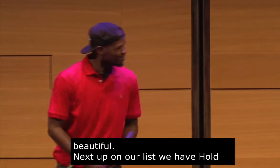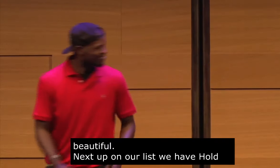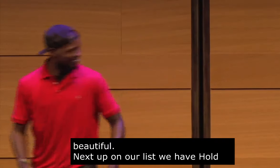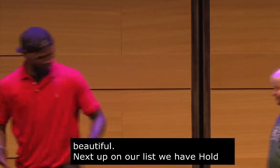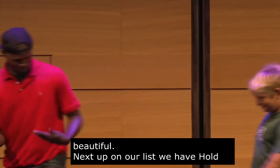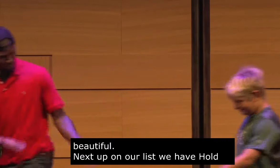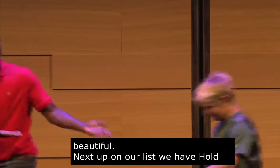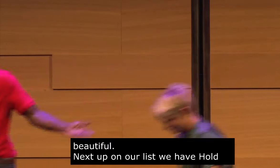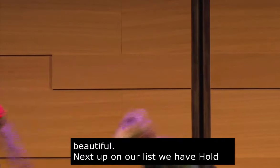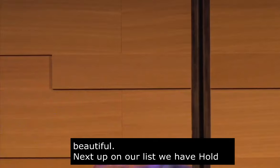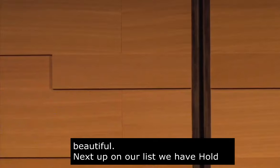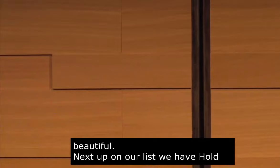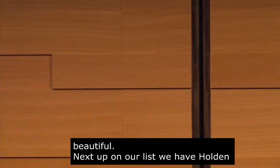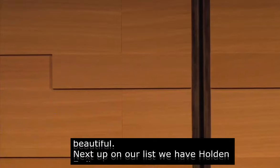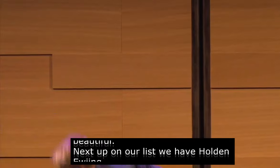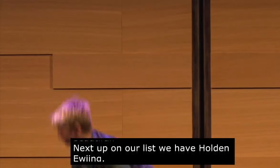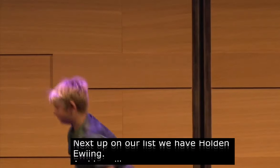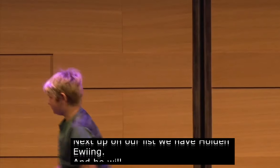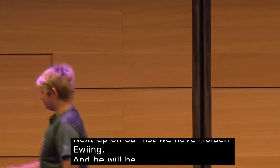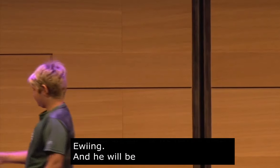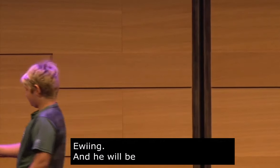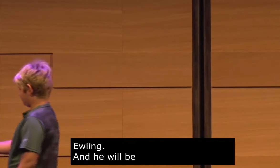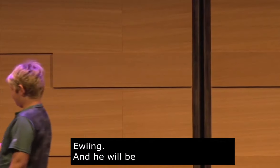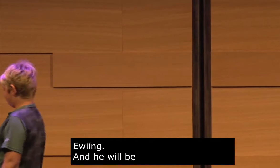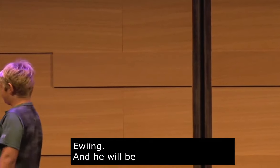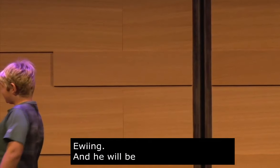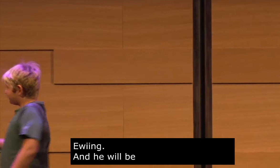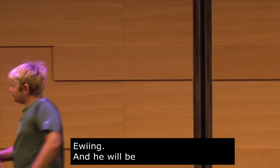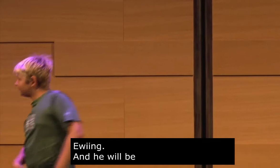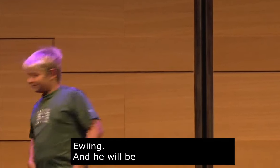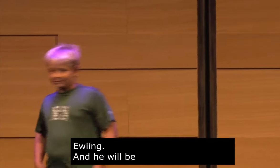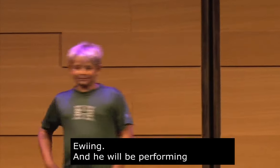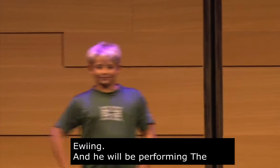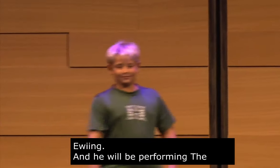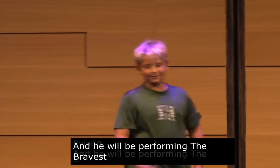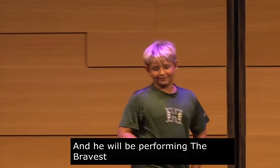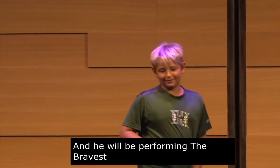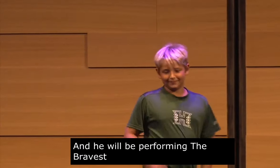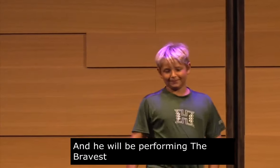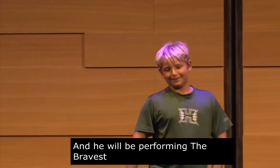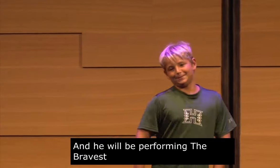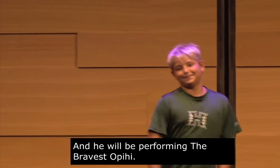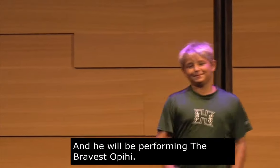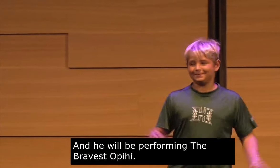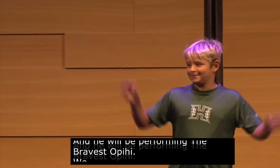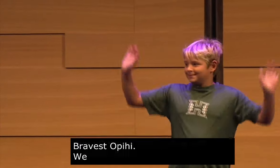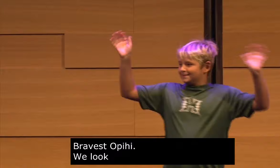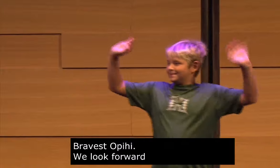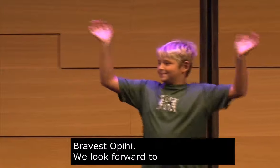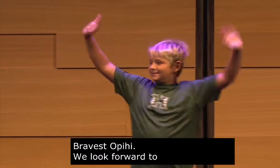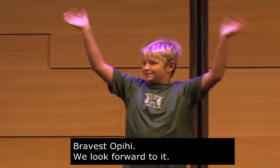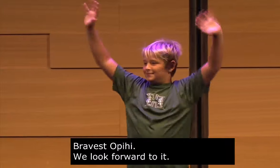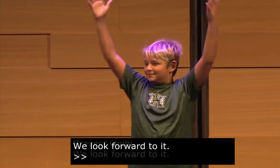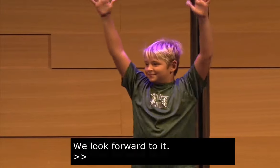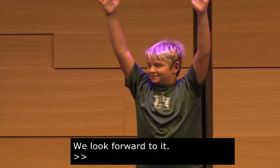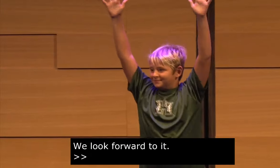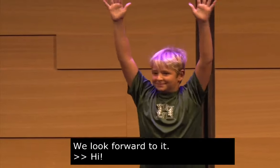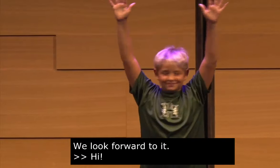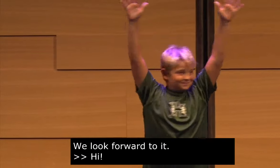And he will be performing The Bravest Opfi. We look forward to it.